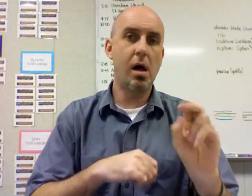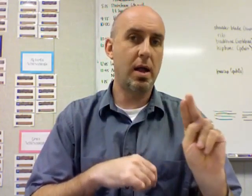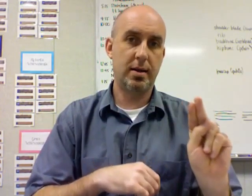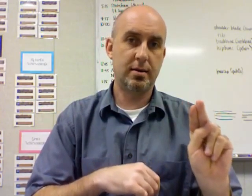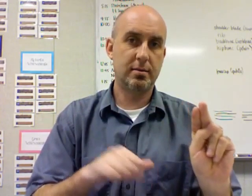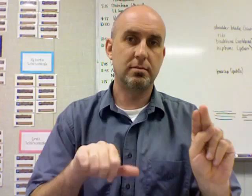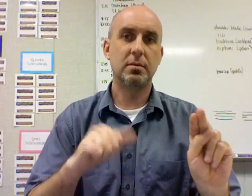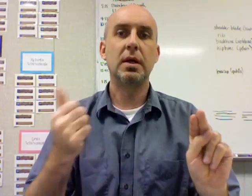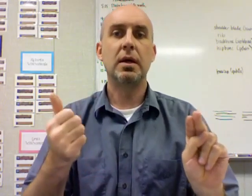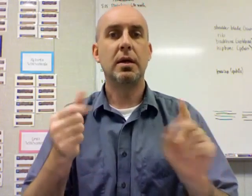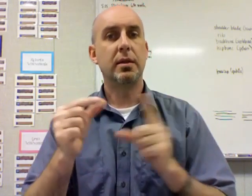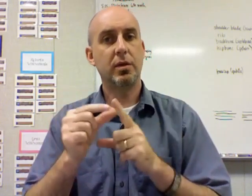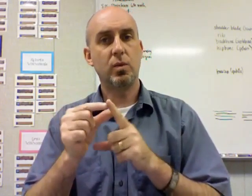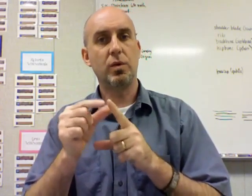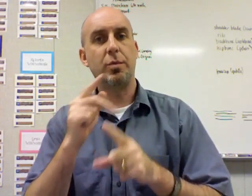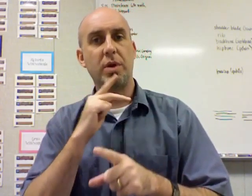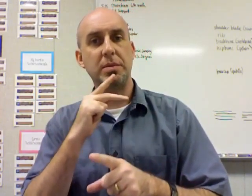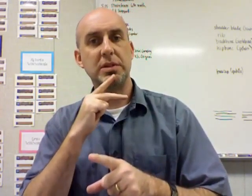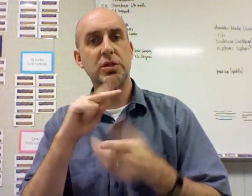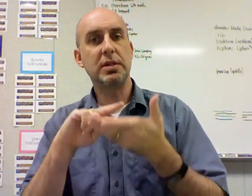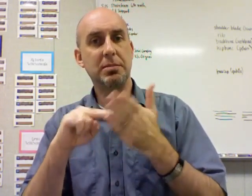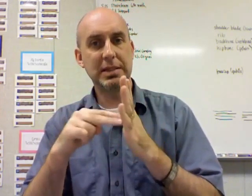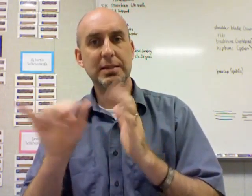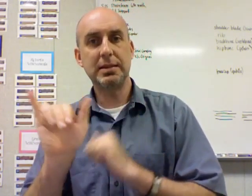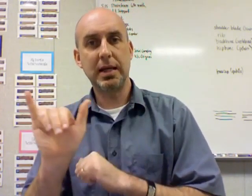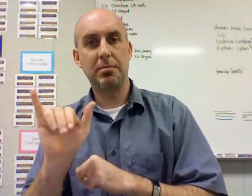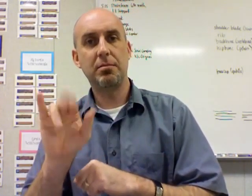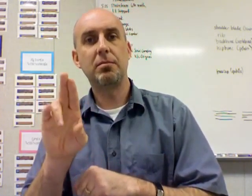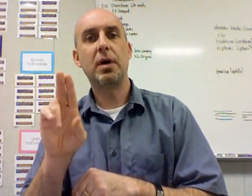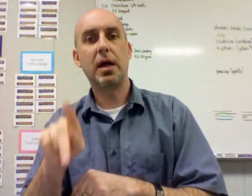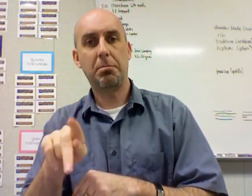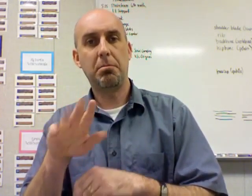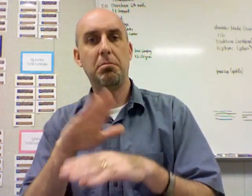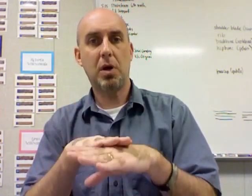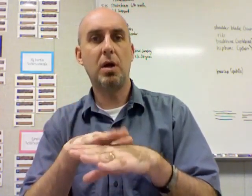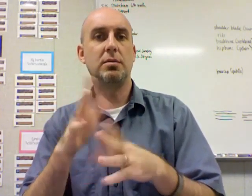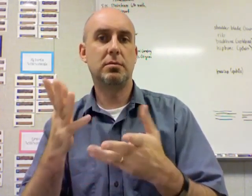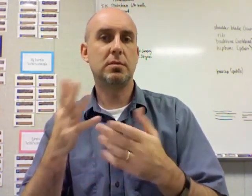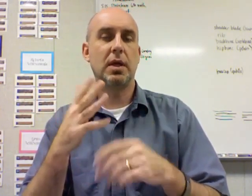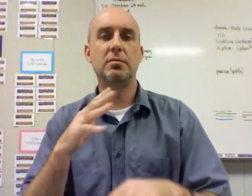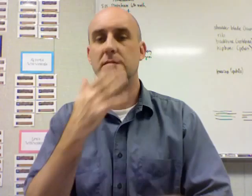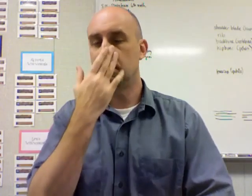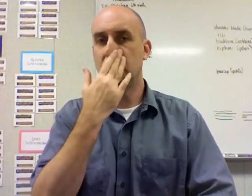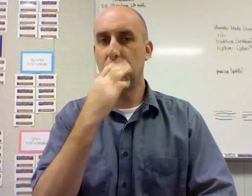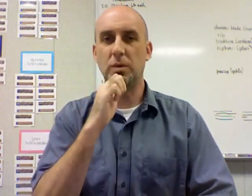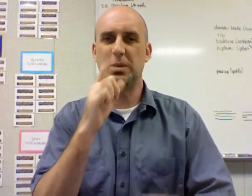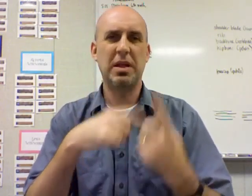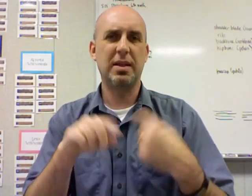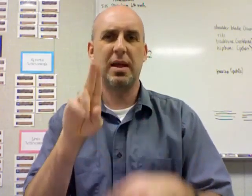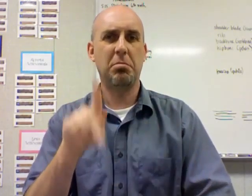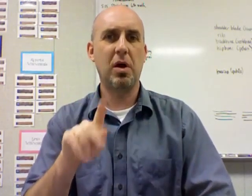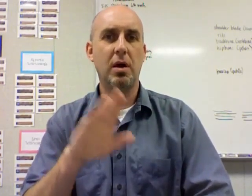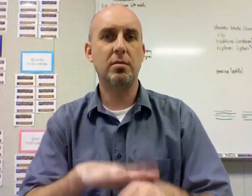on. The other word, the preposition that means the same. Up on. Okay. We won't spell it up on, but